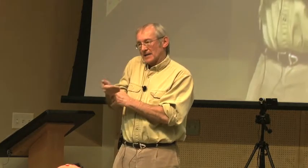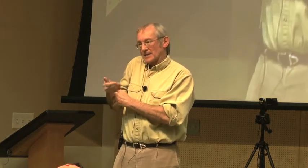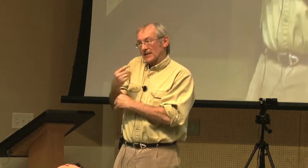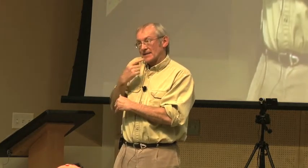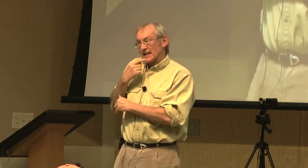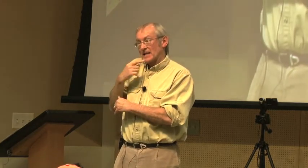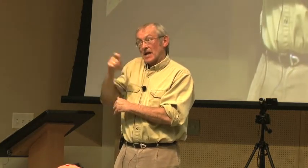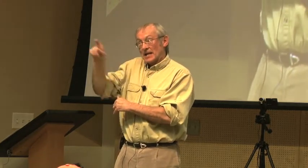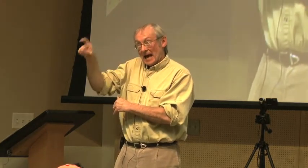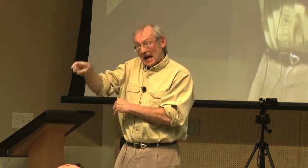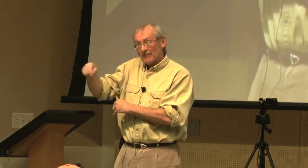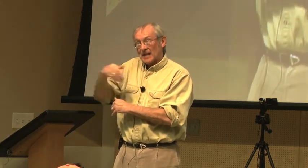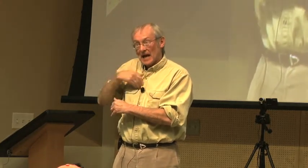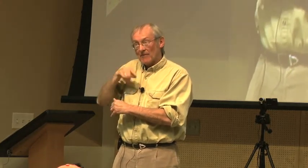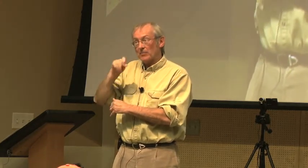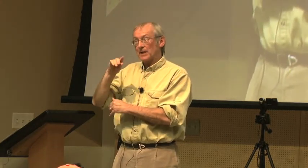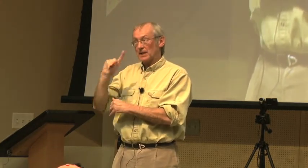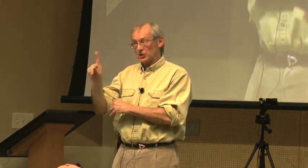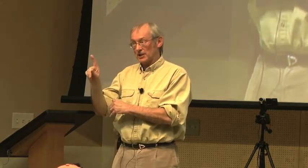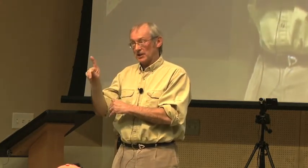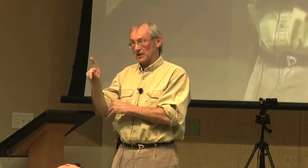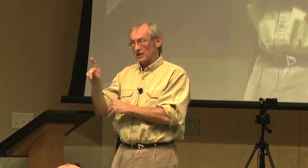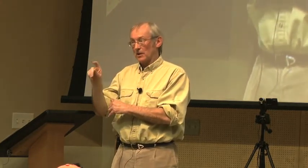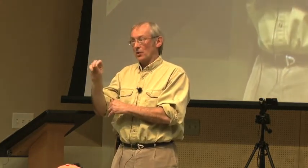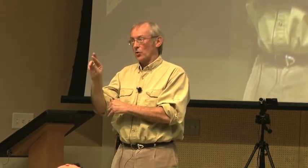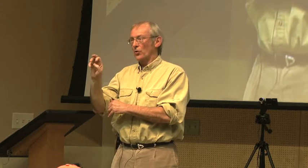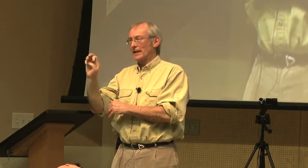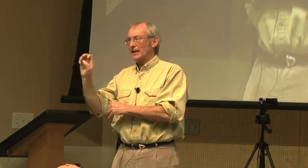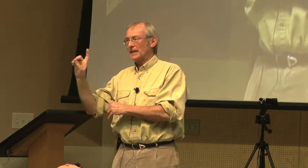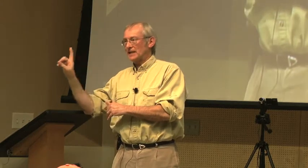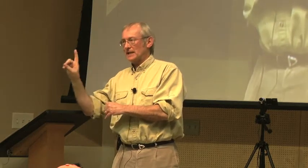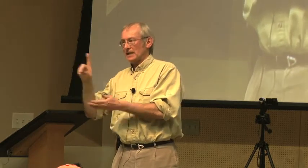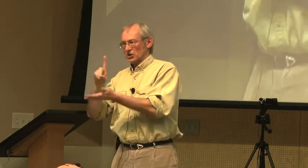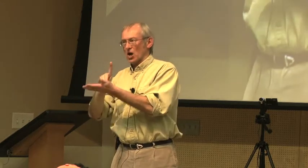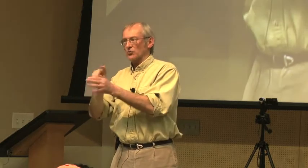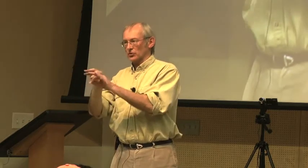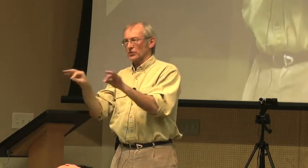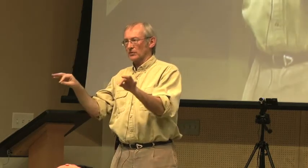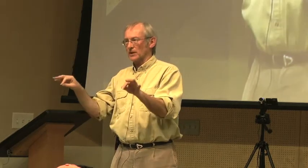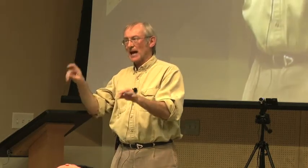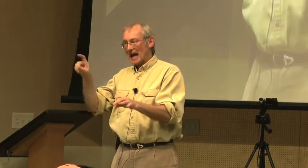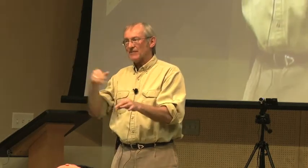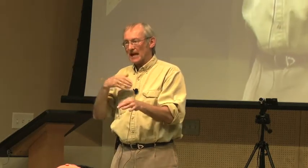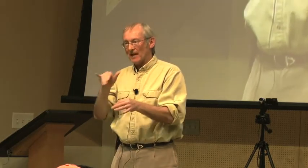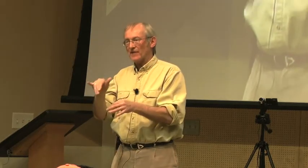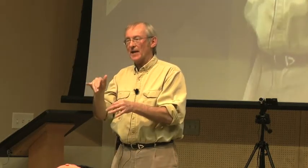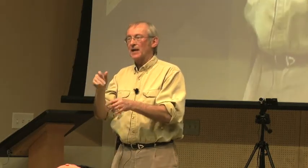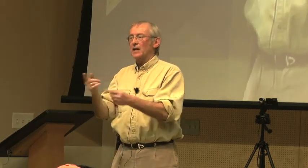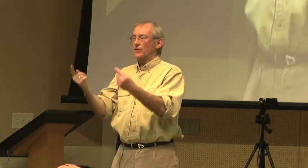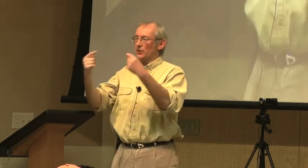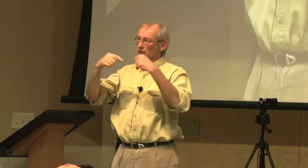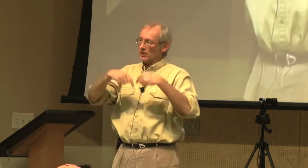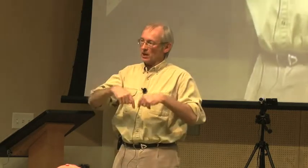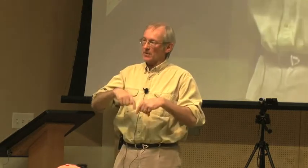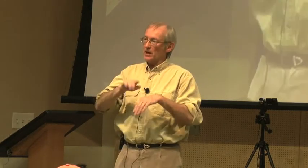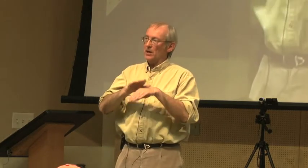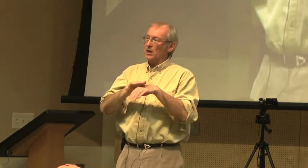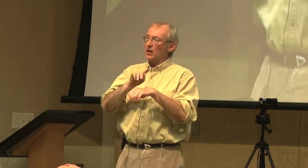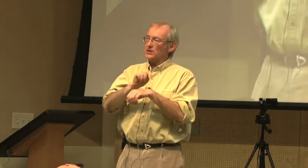and they said, you have to have a PhD or an EDD, a doctoral degree. You have to have that if you're going to come here on